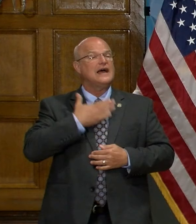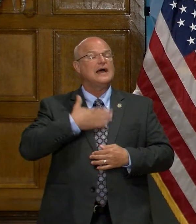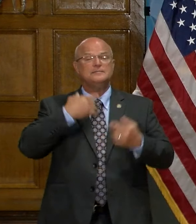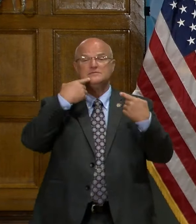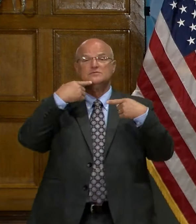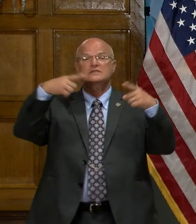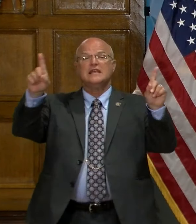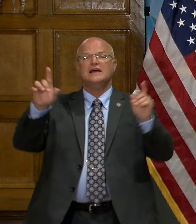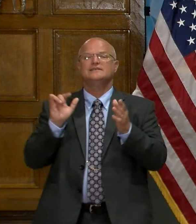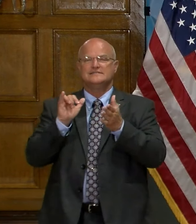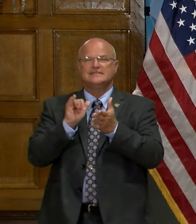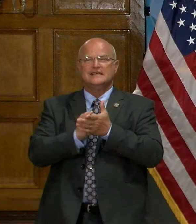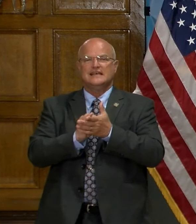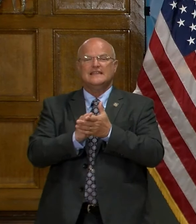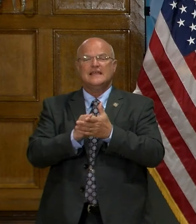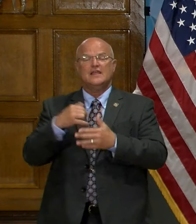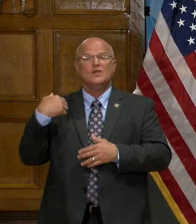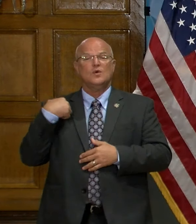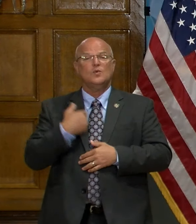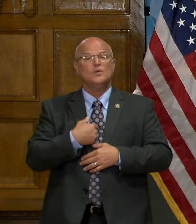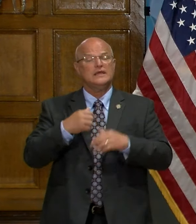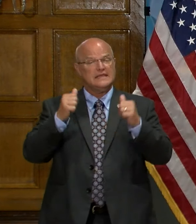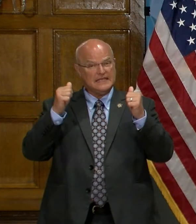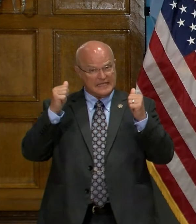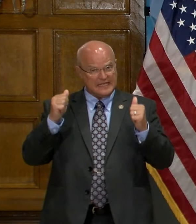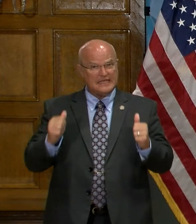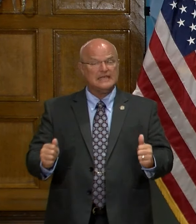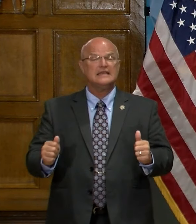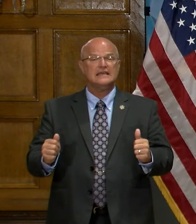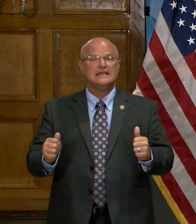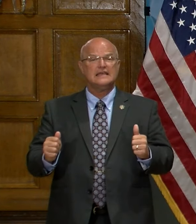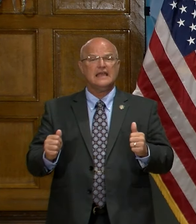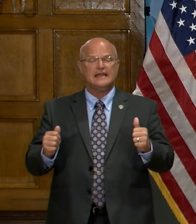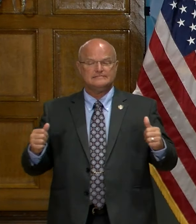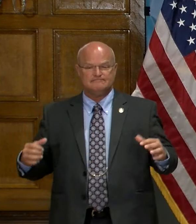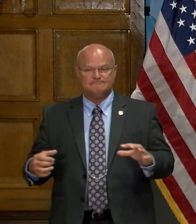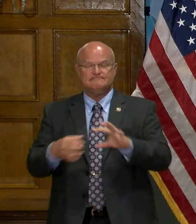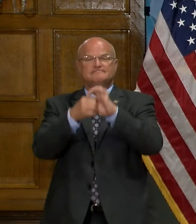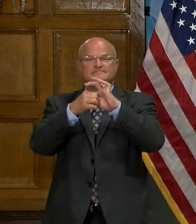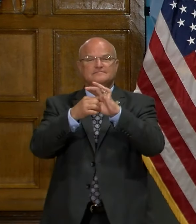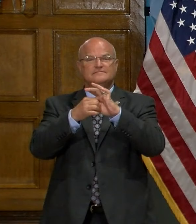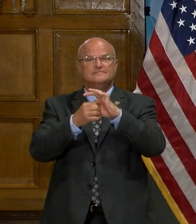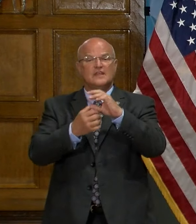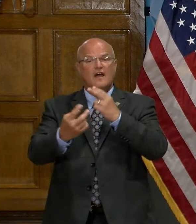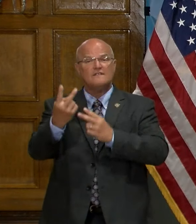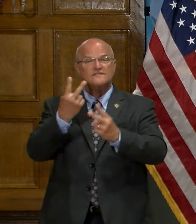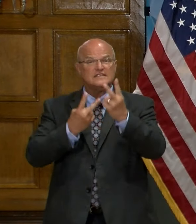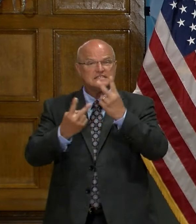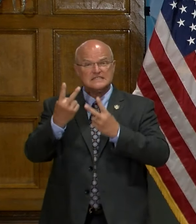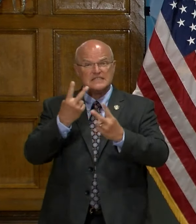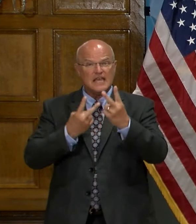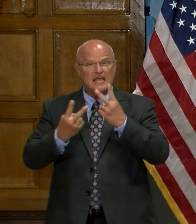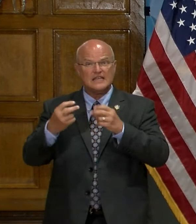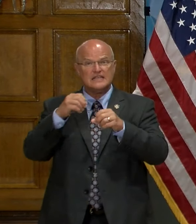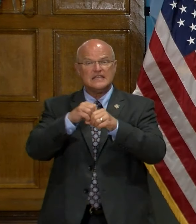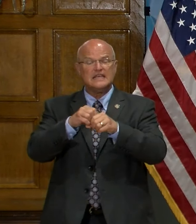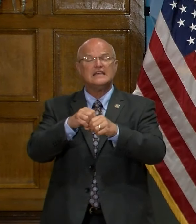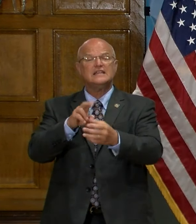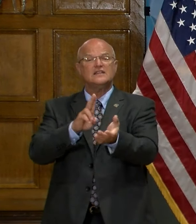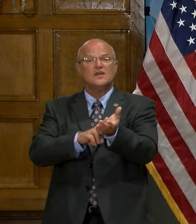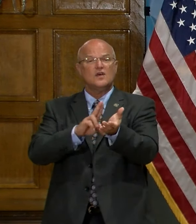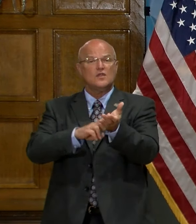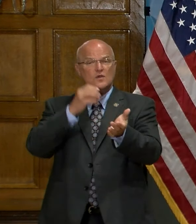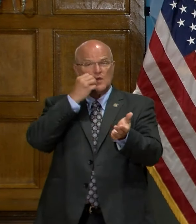to announce that we will be able to re-engage our visitation in our